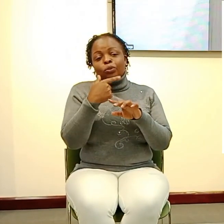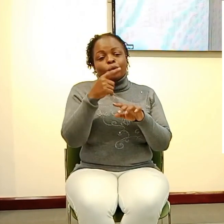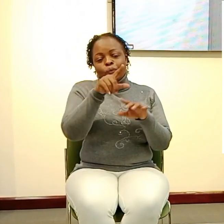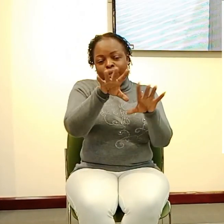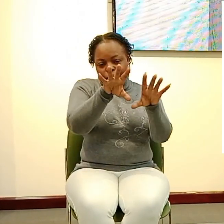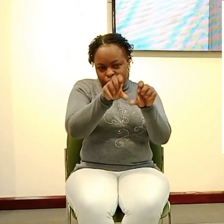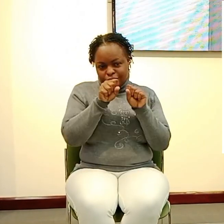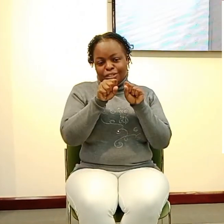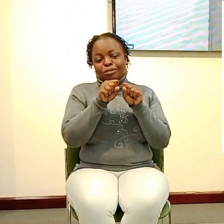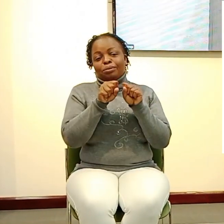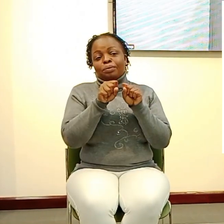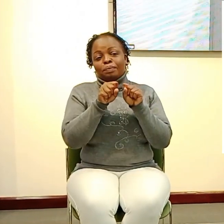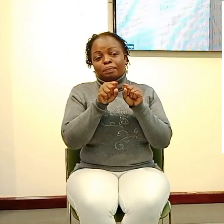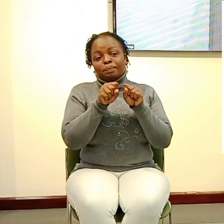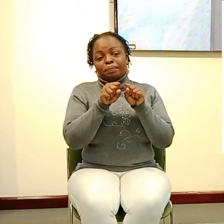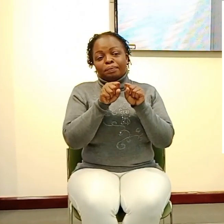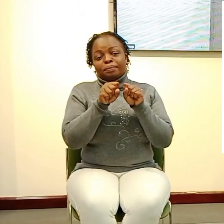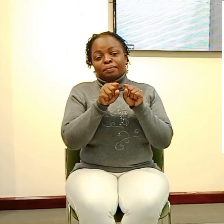as